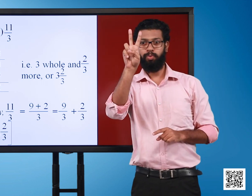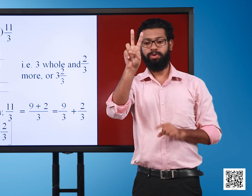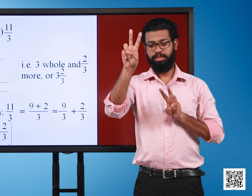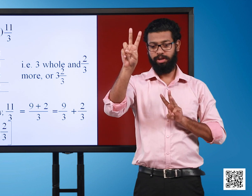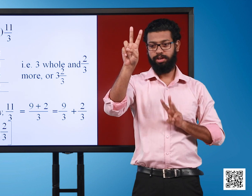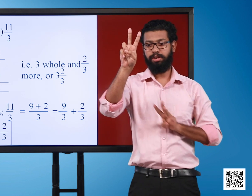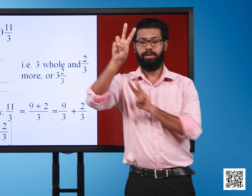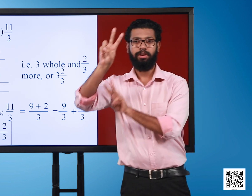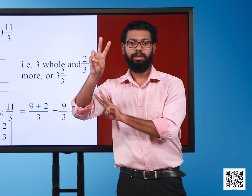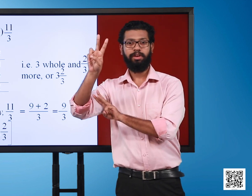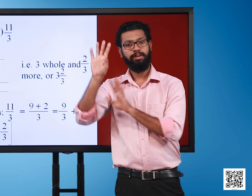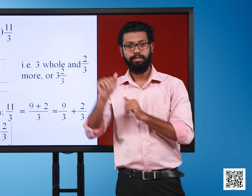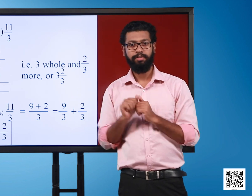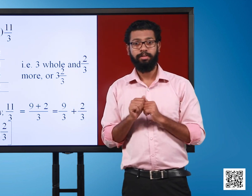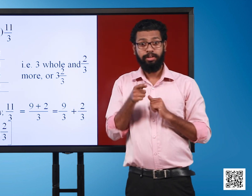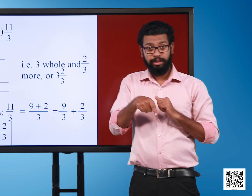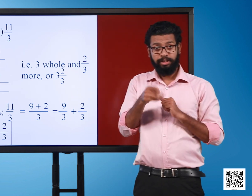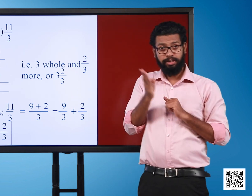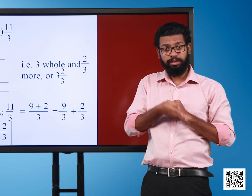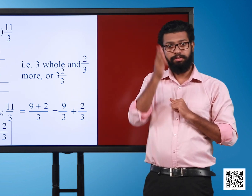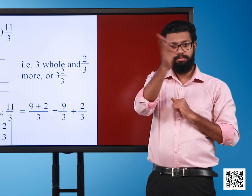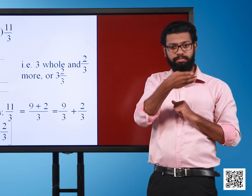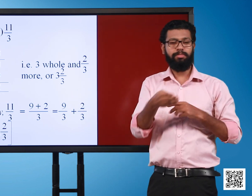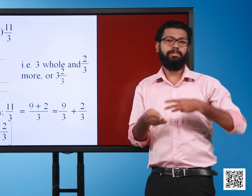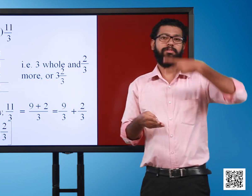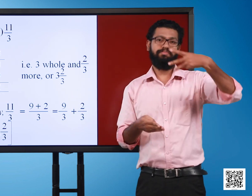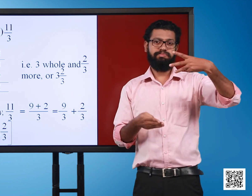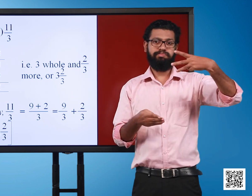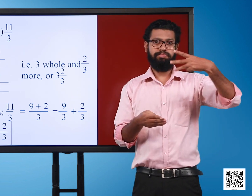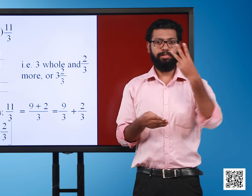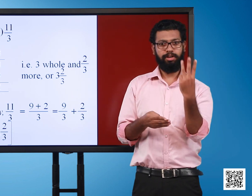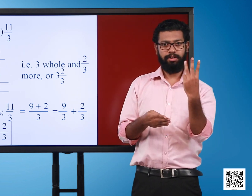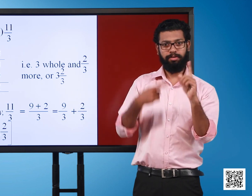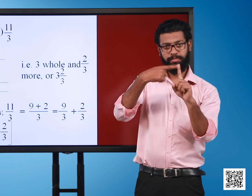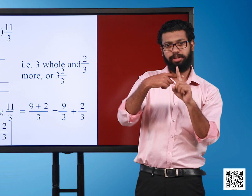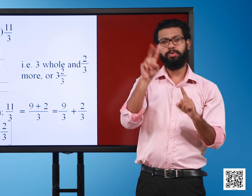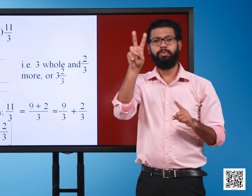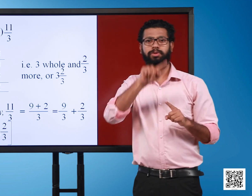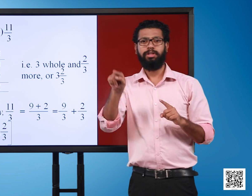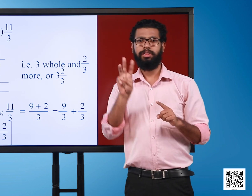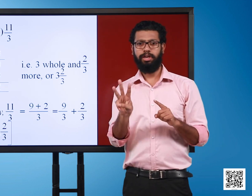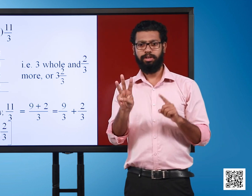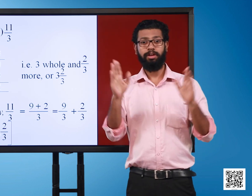upon 3, equal to 3 plus 2 upon 3, equal to 3 2 upon